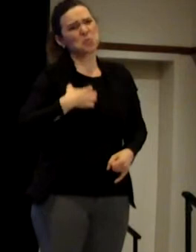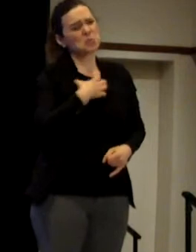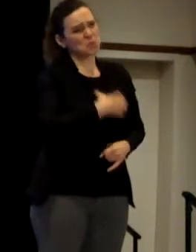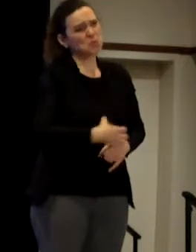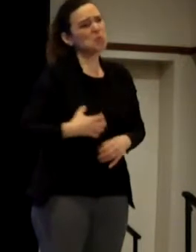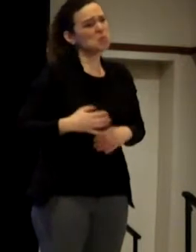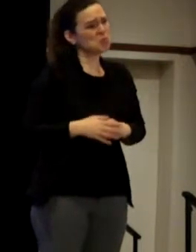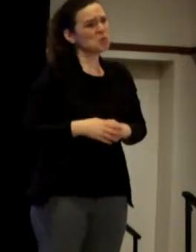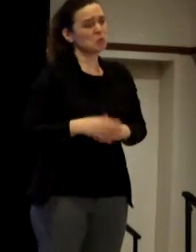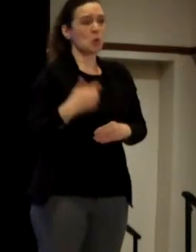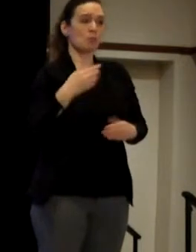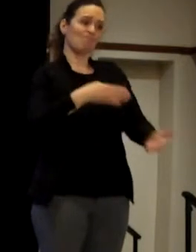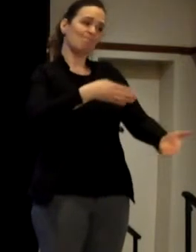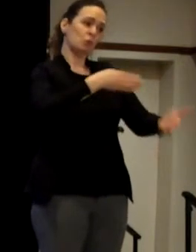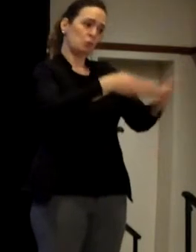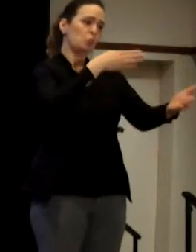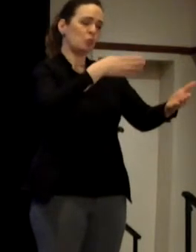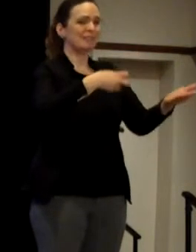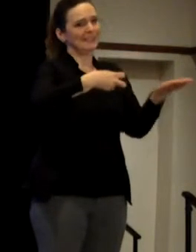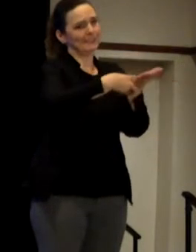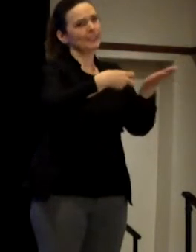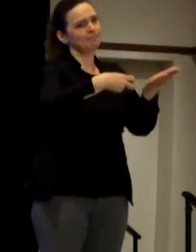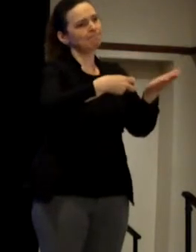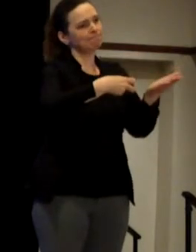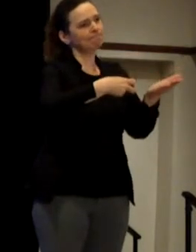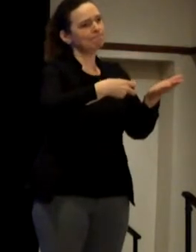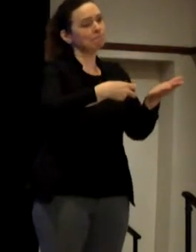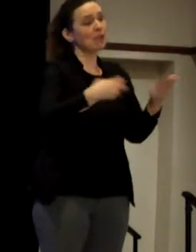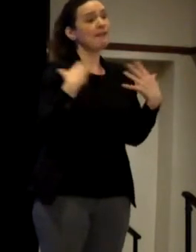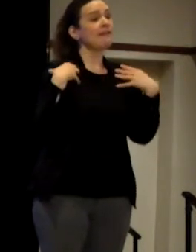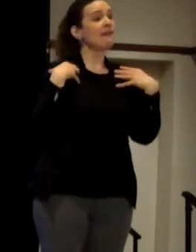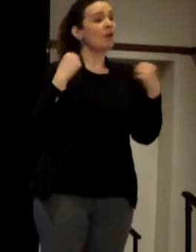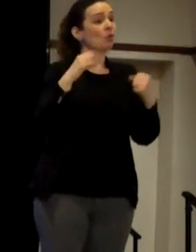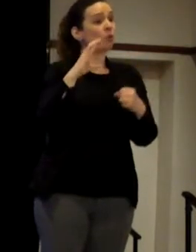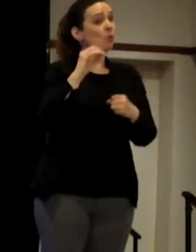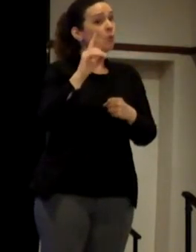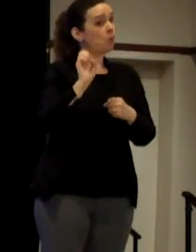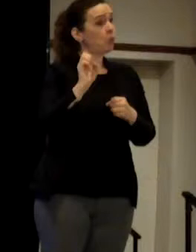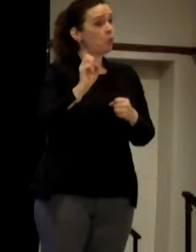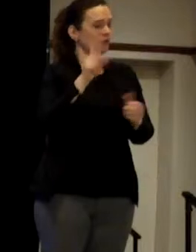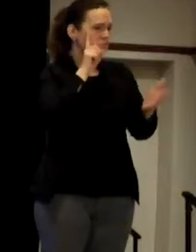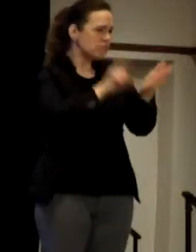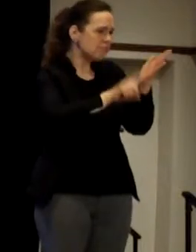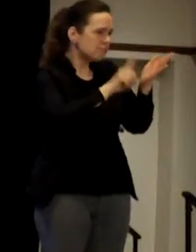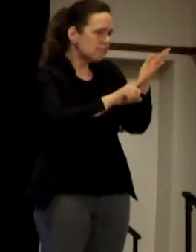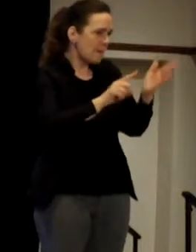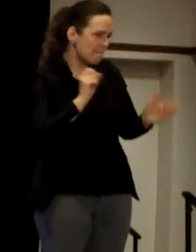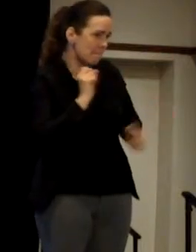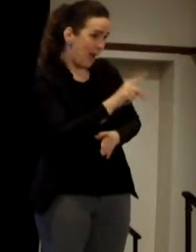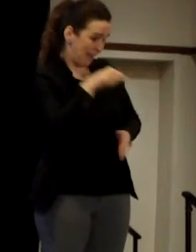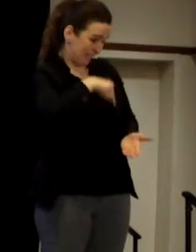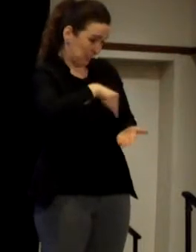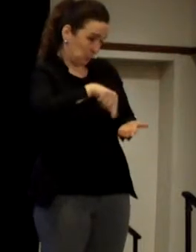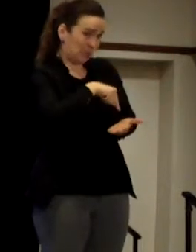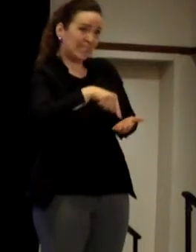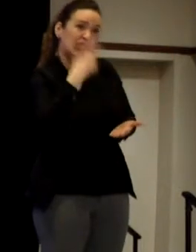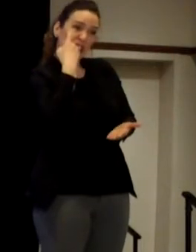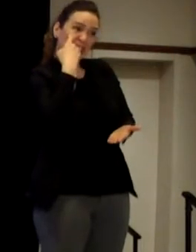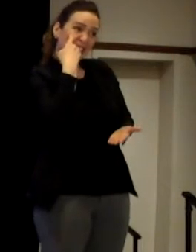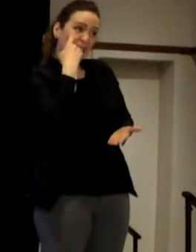them with our health code. We went back out actually this week on